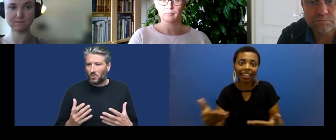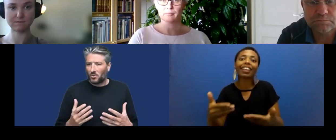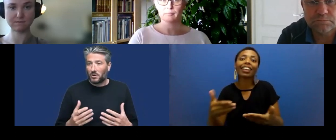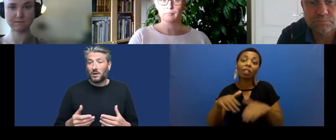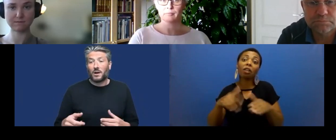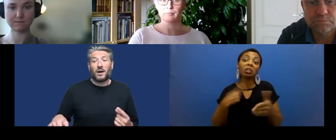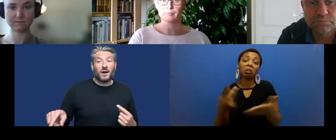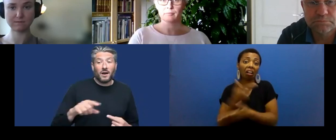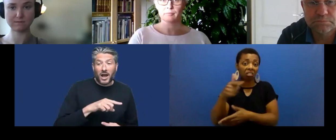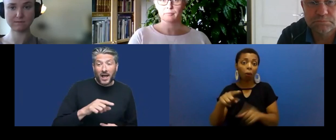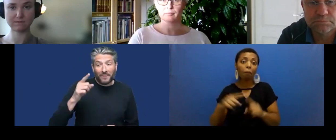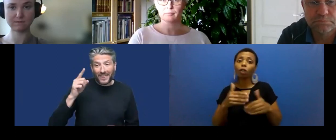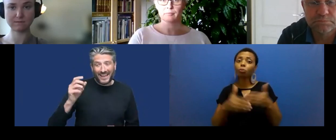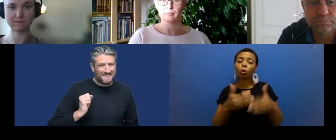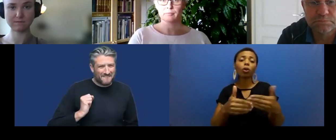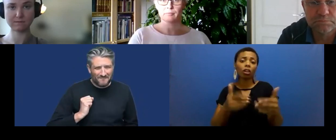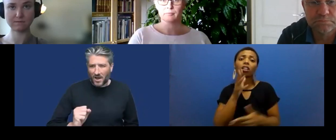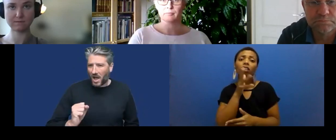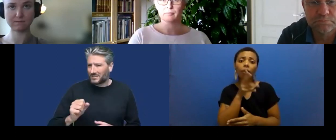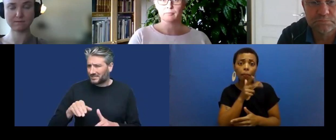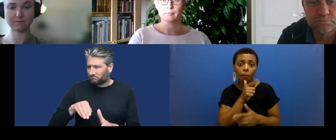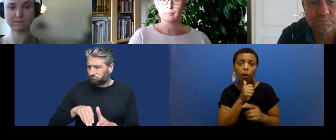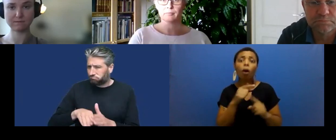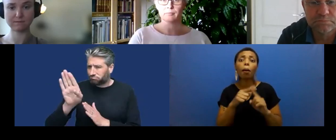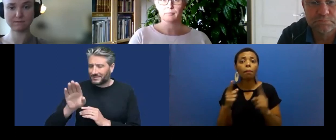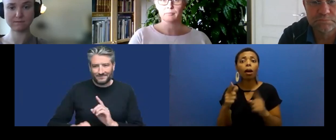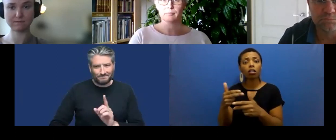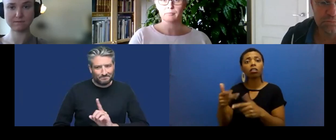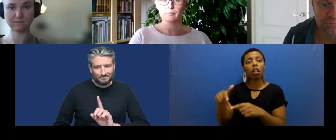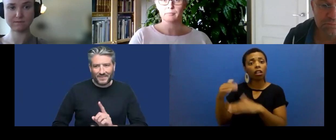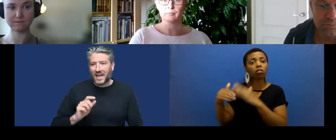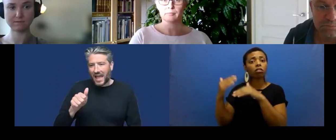it's a new tool, it's a new environment. We have to learn to use it.